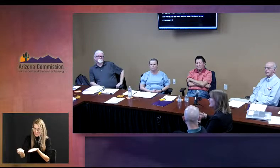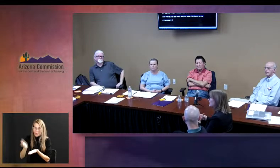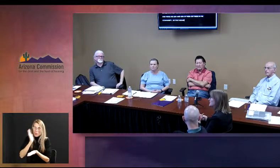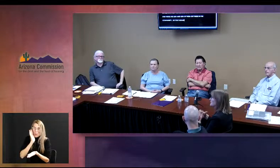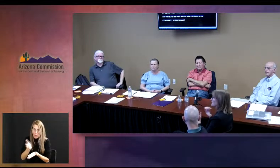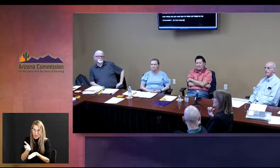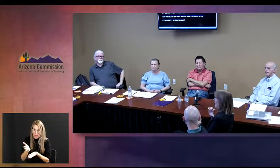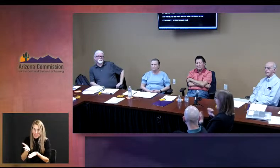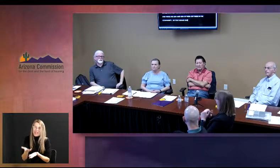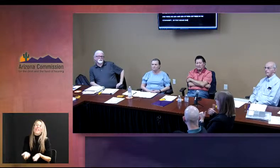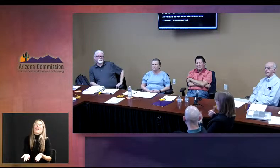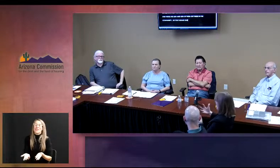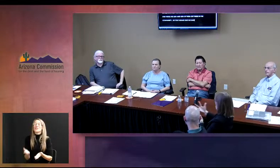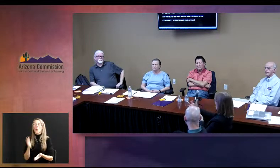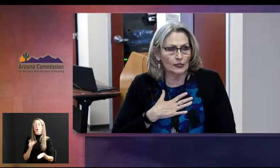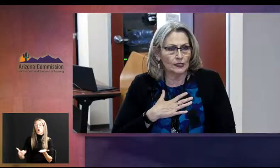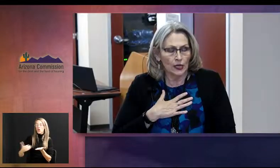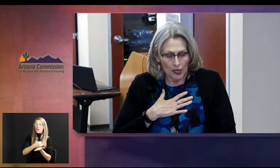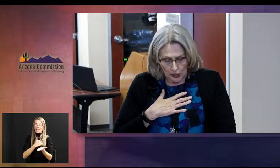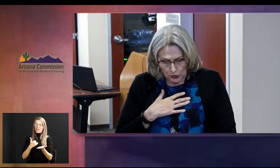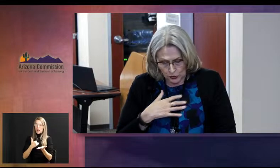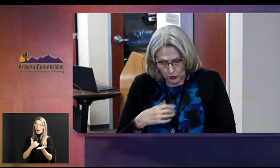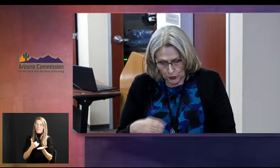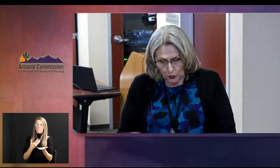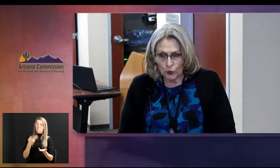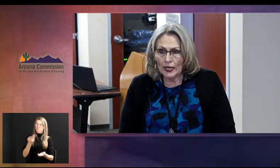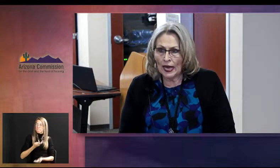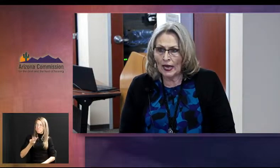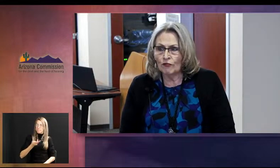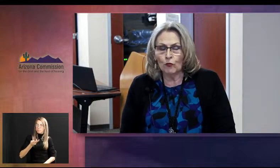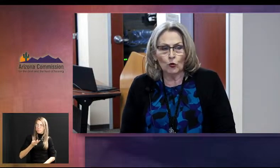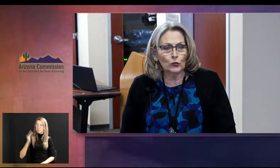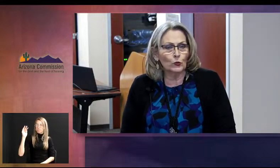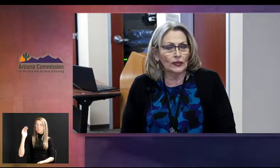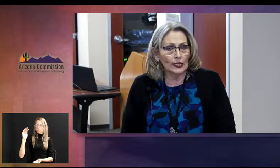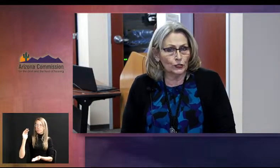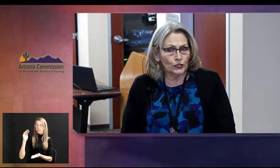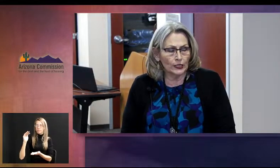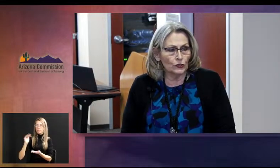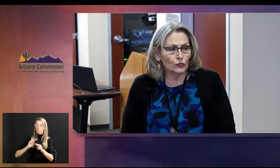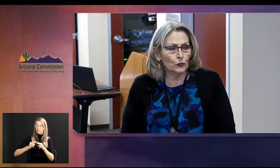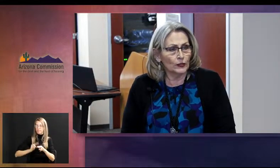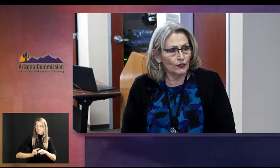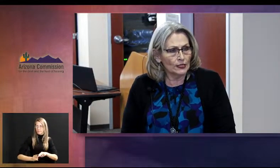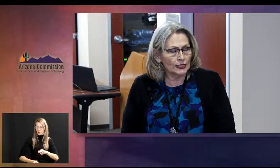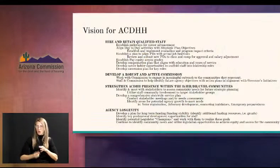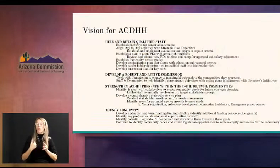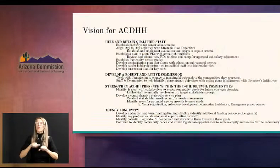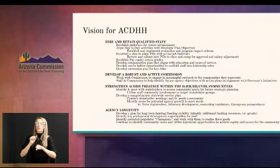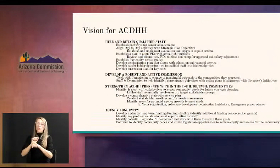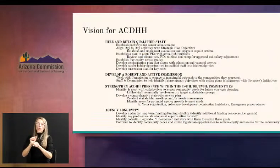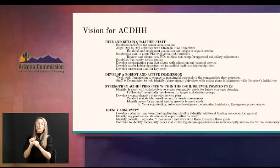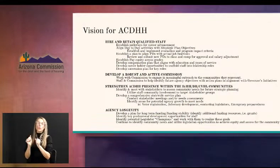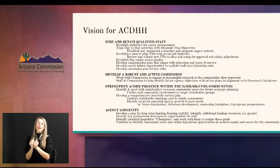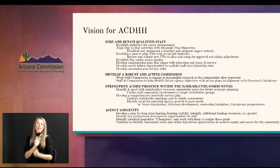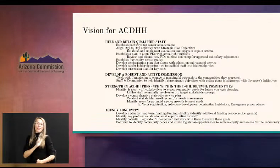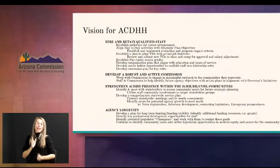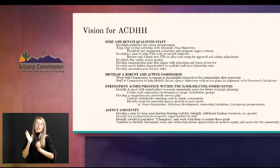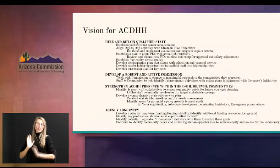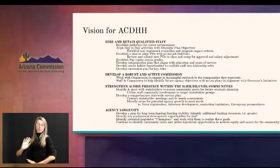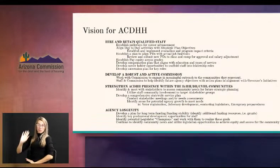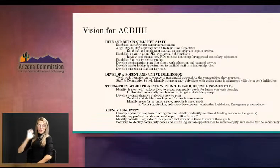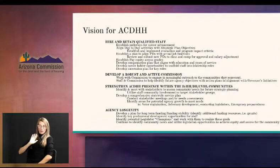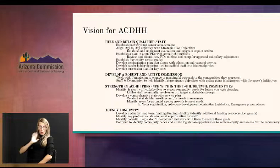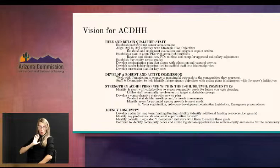income stream continues to decrease. So we have worked with legislators previously and have been turned down